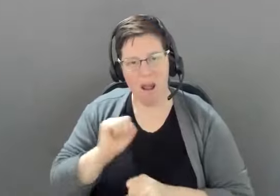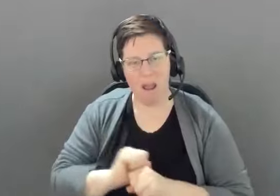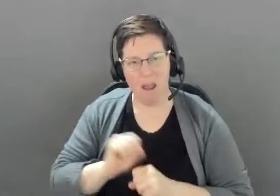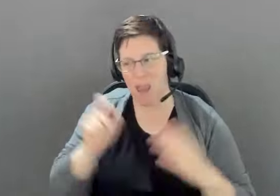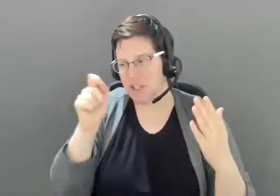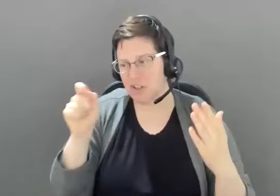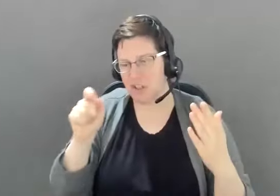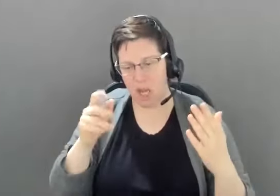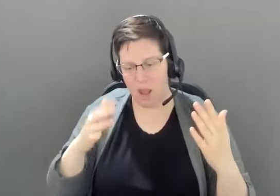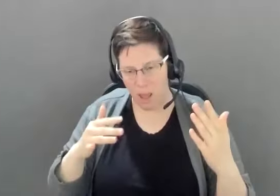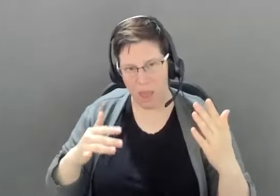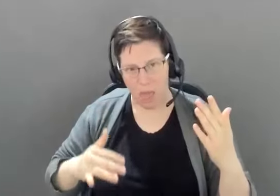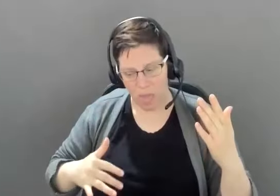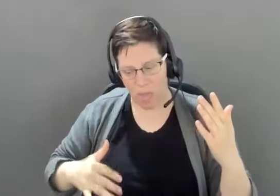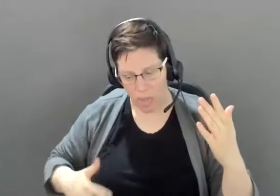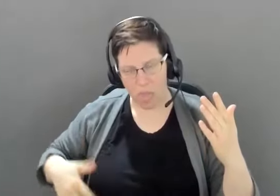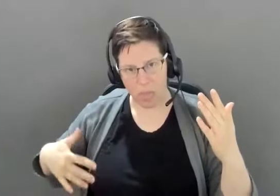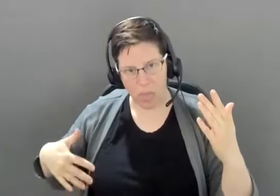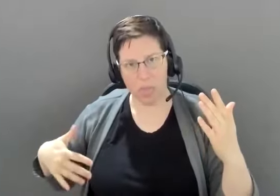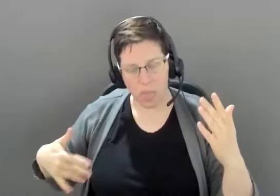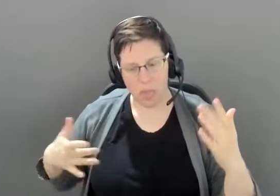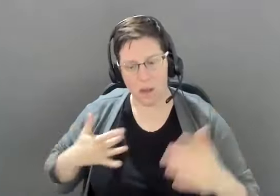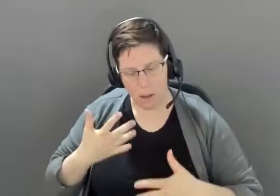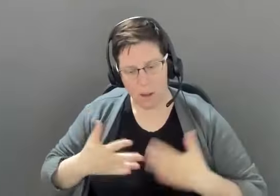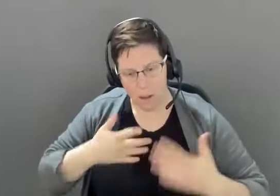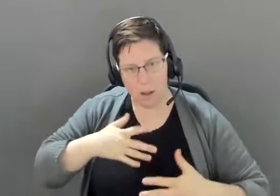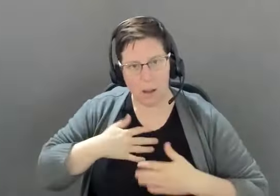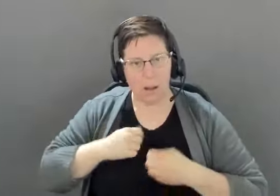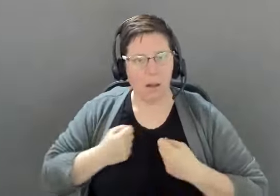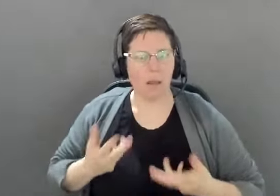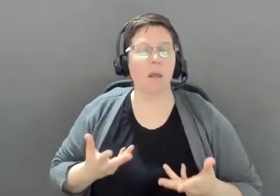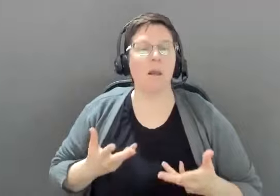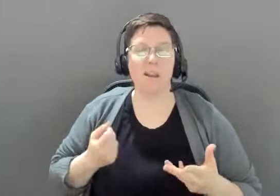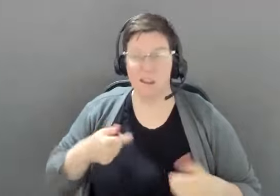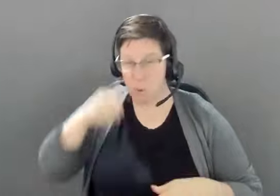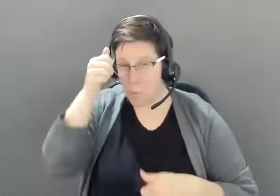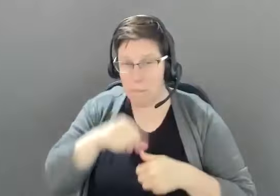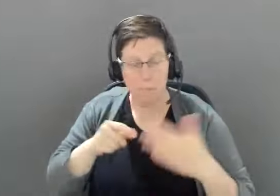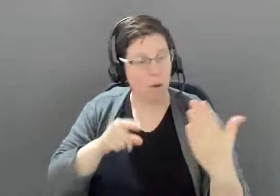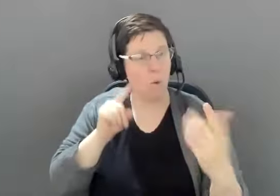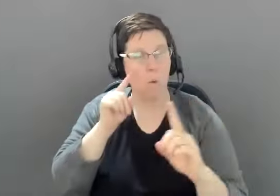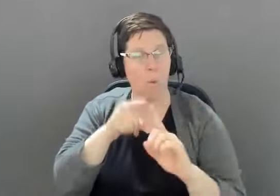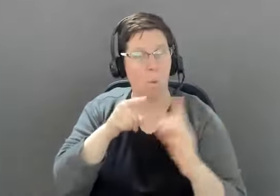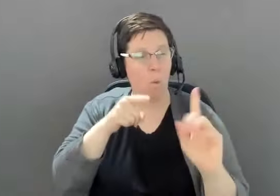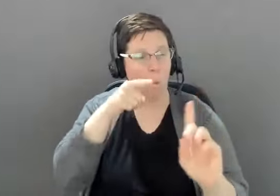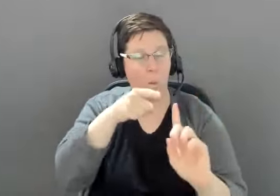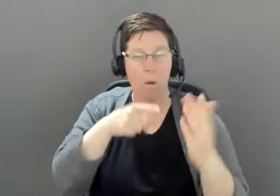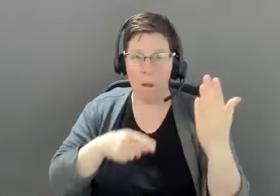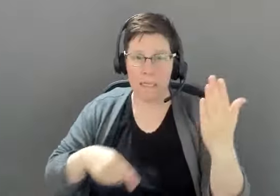like, they're really hard, having the goal and remembering the goal kept everyone on the